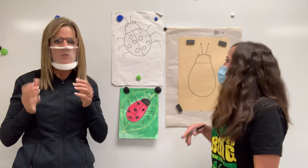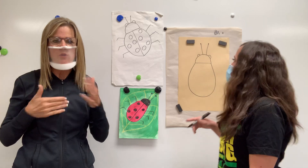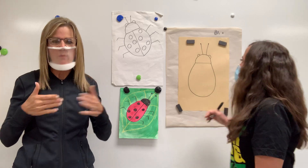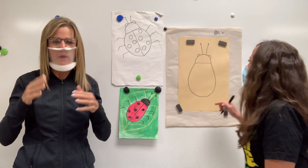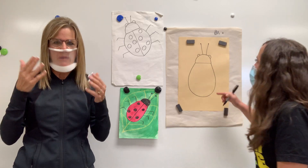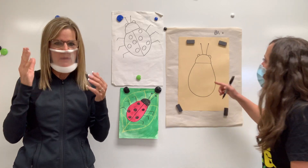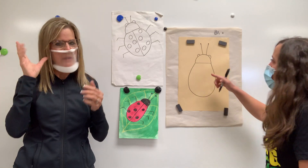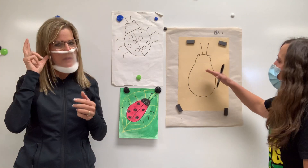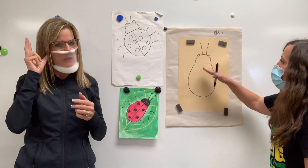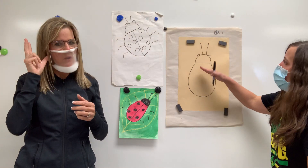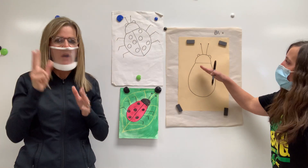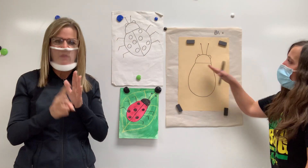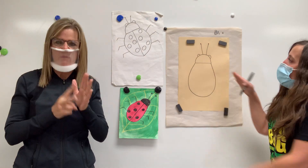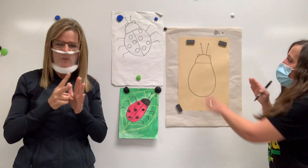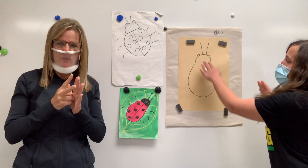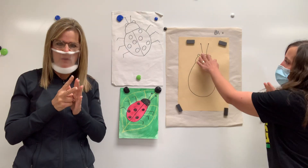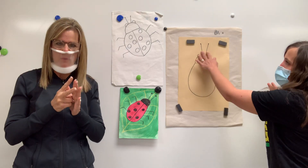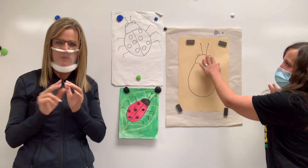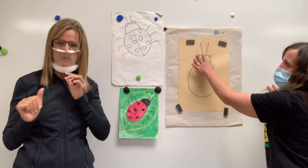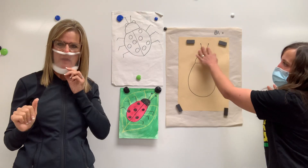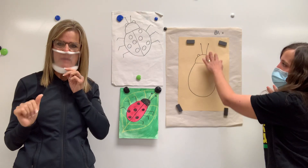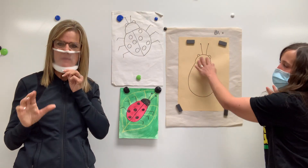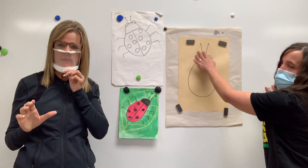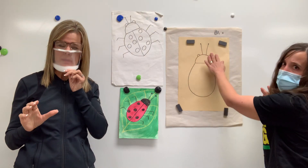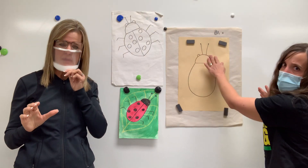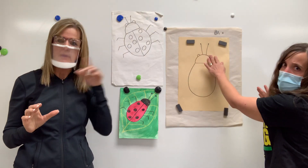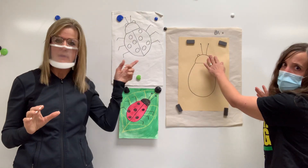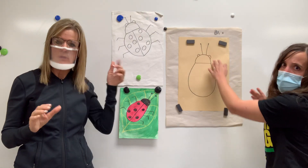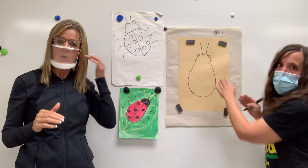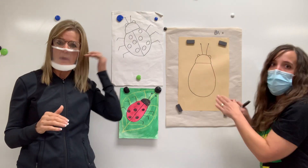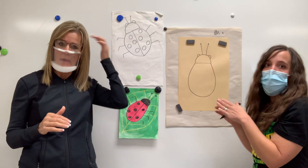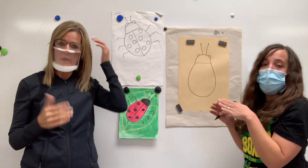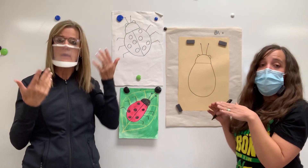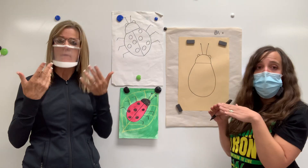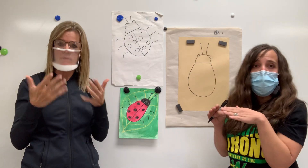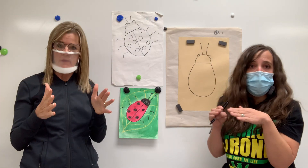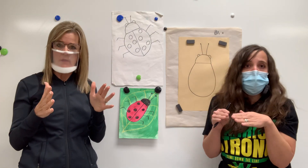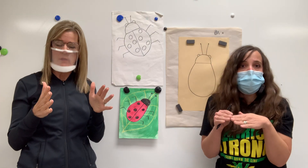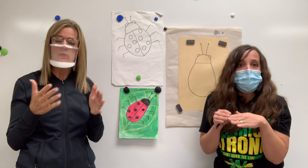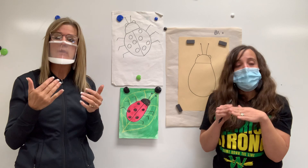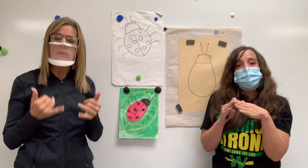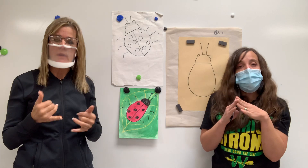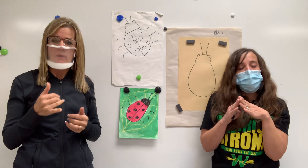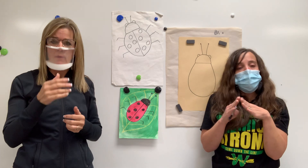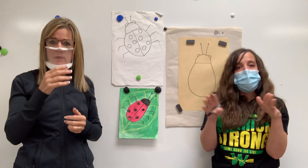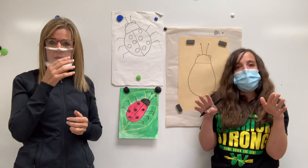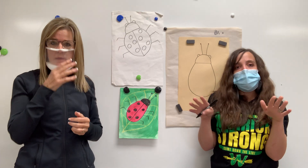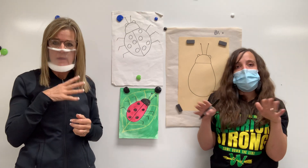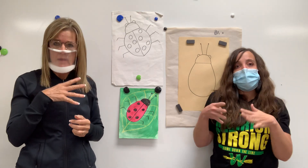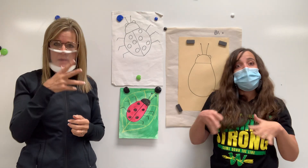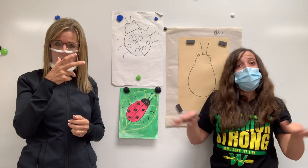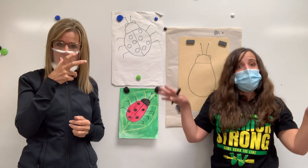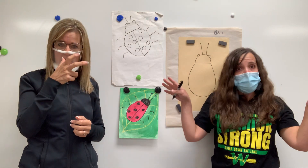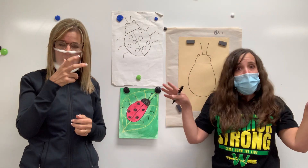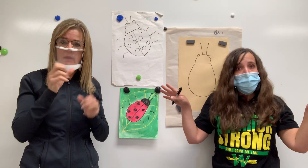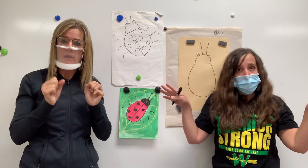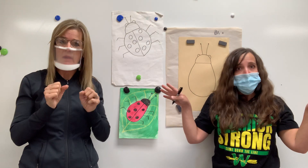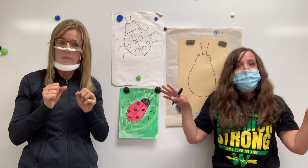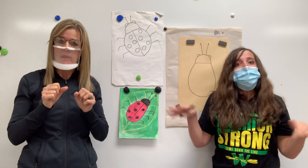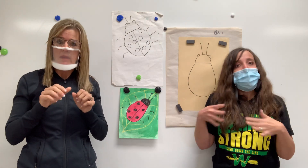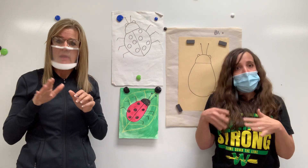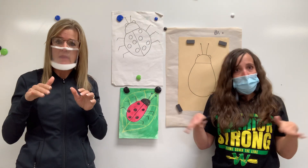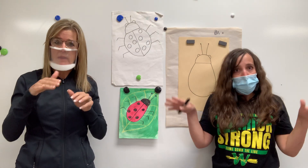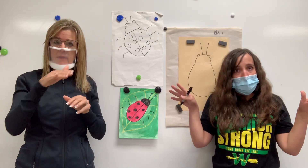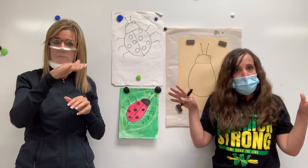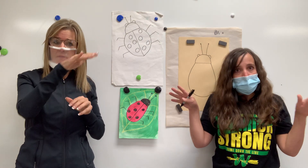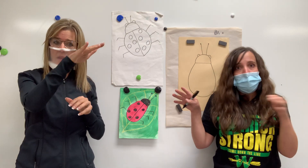deal. Okay, so here's the head. The head is done. Now ladybugs, some of you might have seen, they can fly.